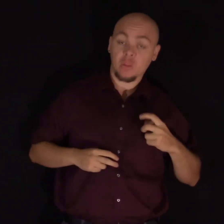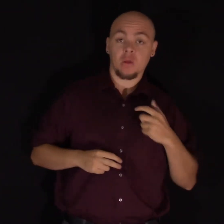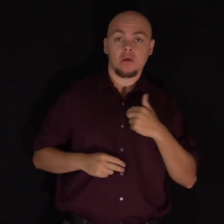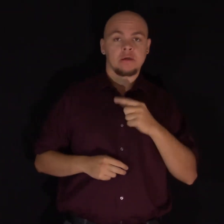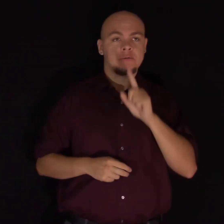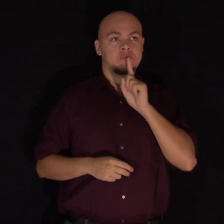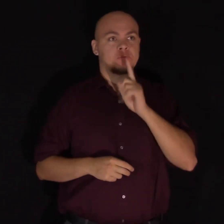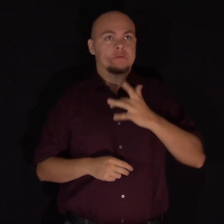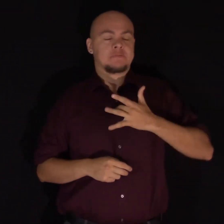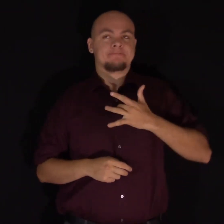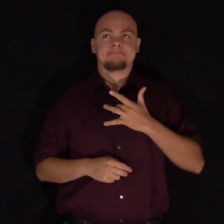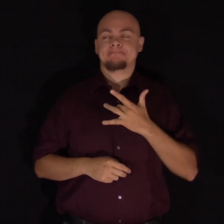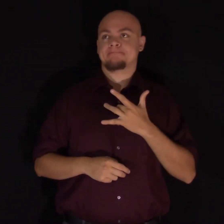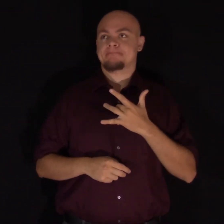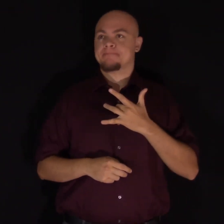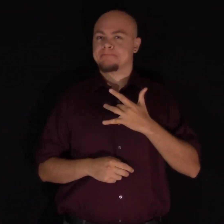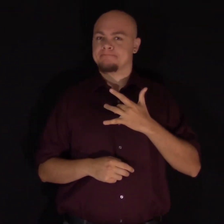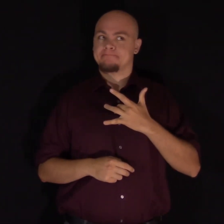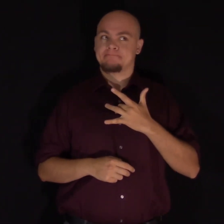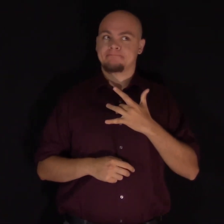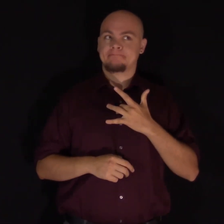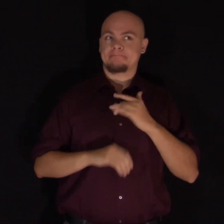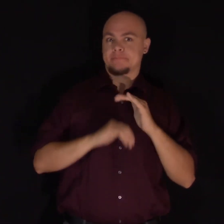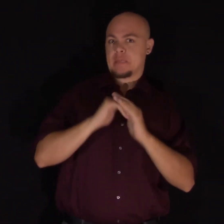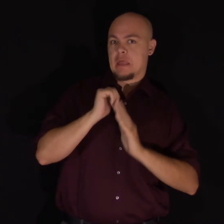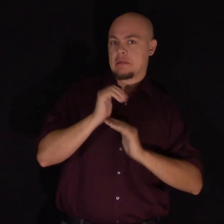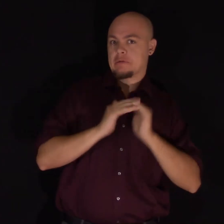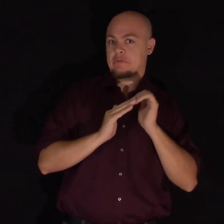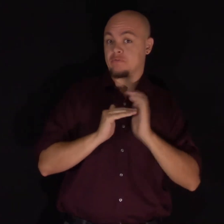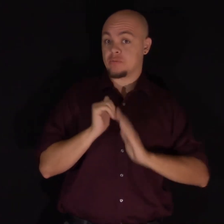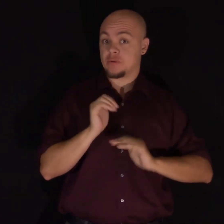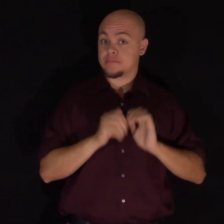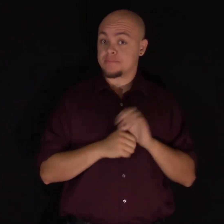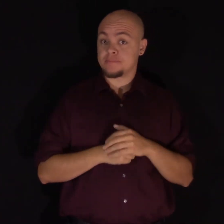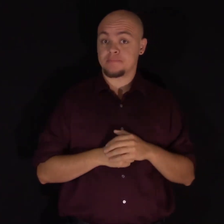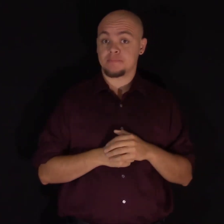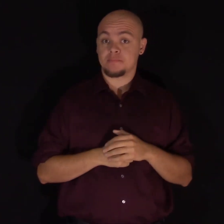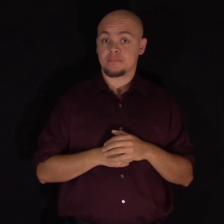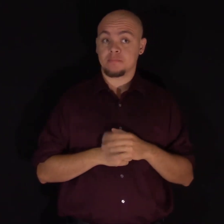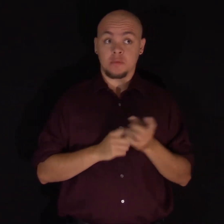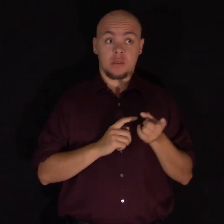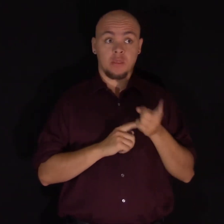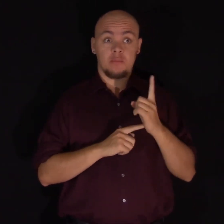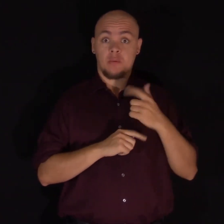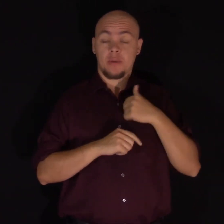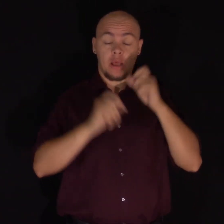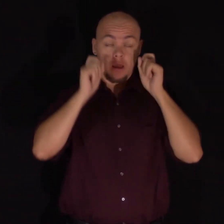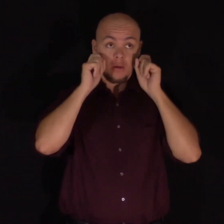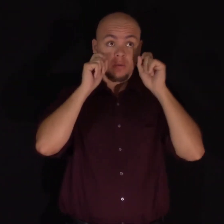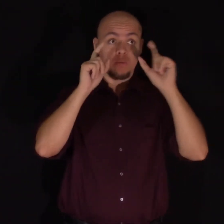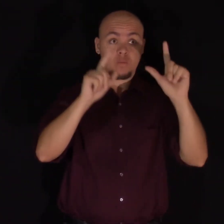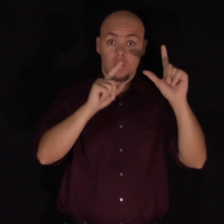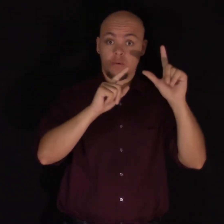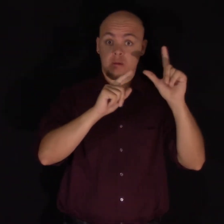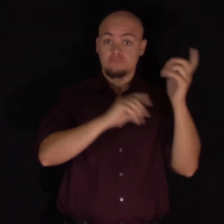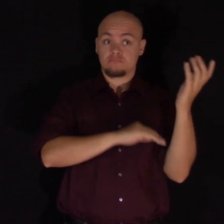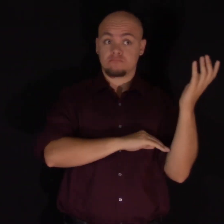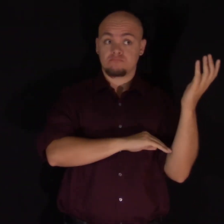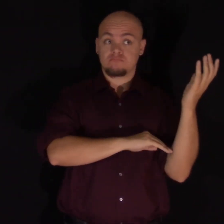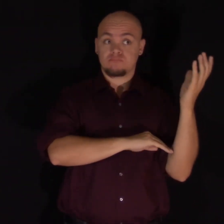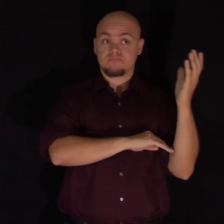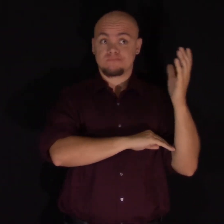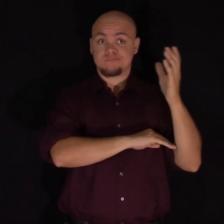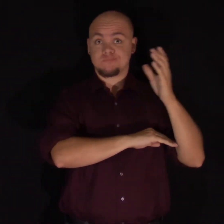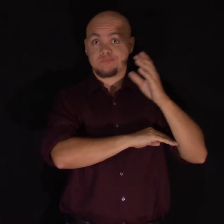bit uncomfortable. And that was that from the moment that I woke up to the morning, to the end